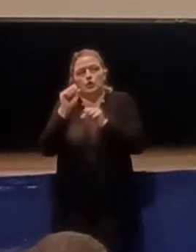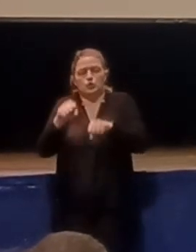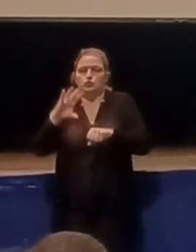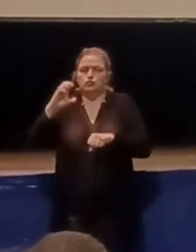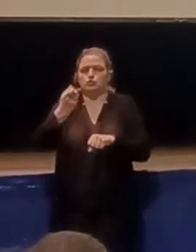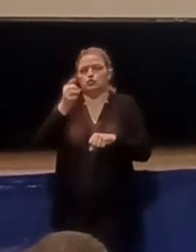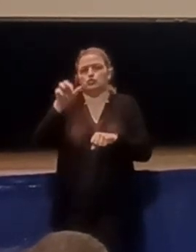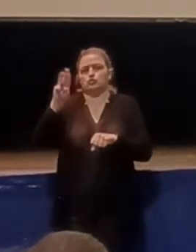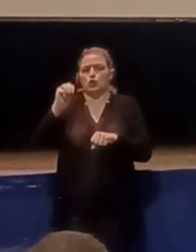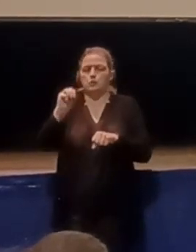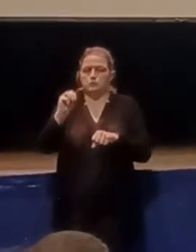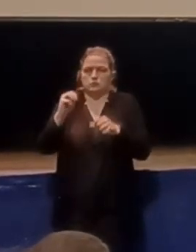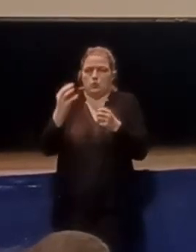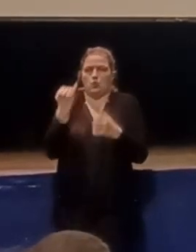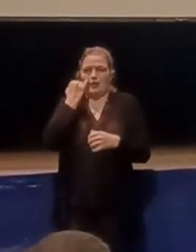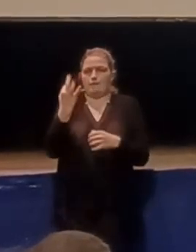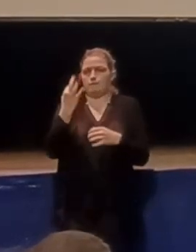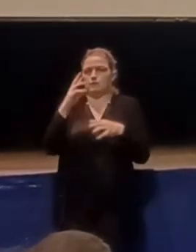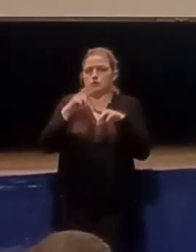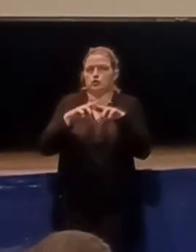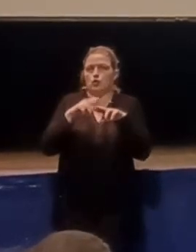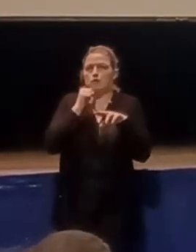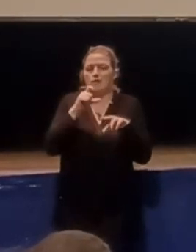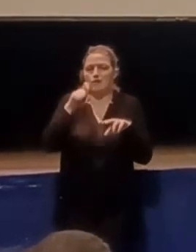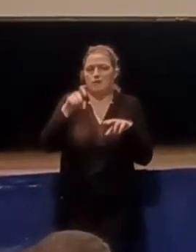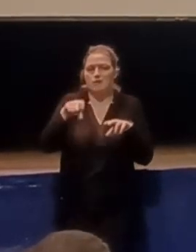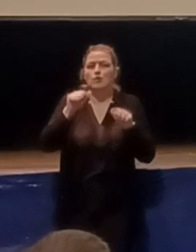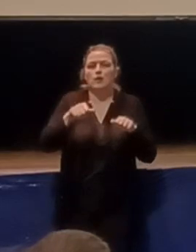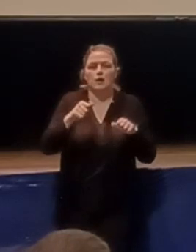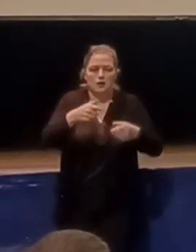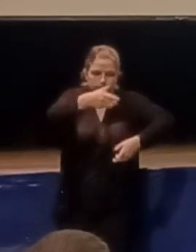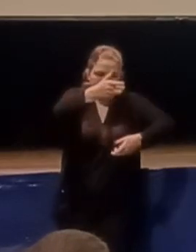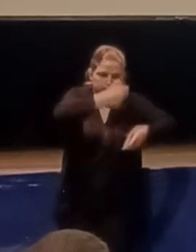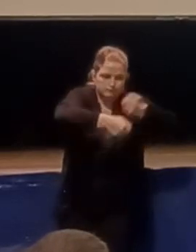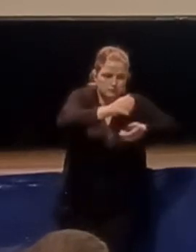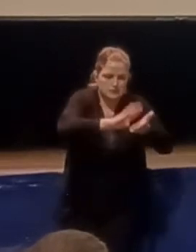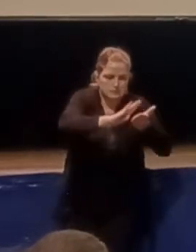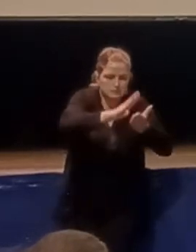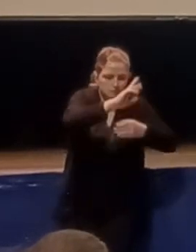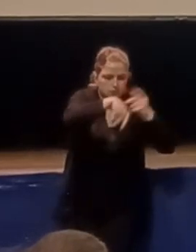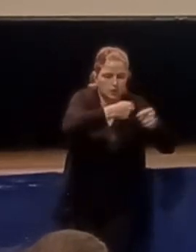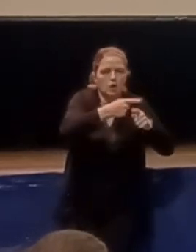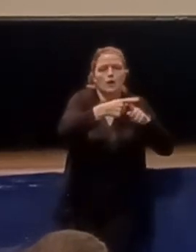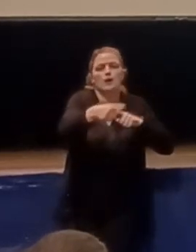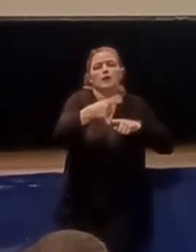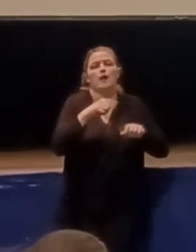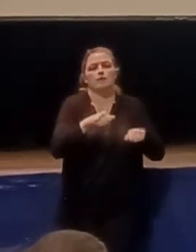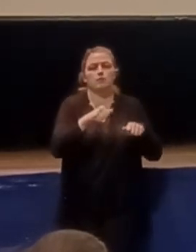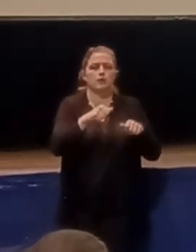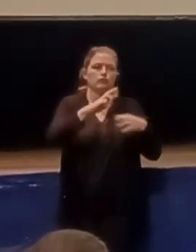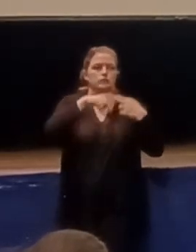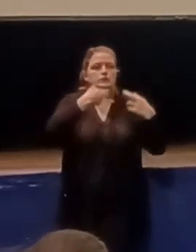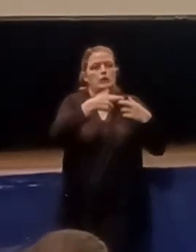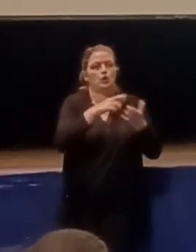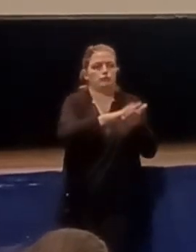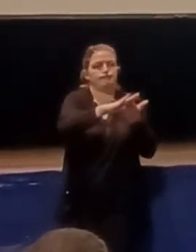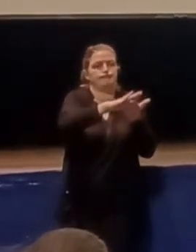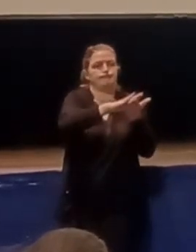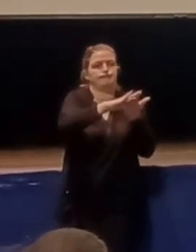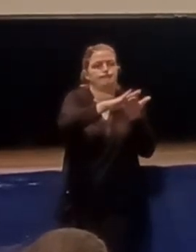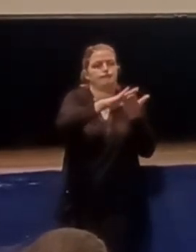when we do not need salt, we can clean out the covered facility and have a small scale location where people could come and